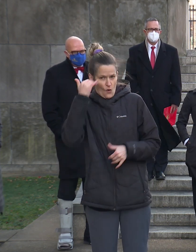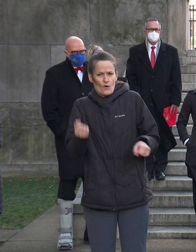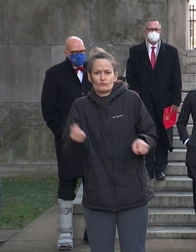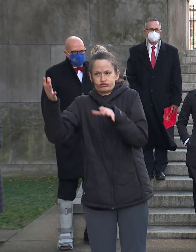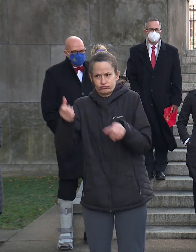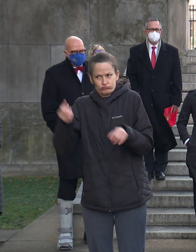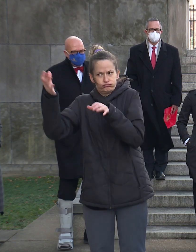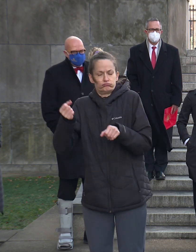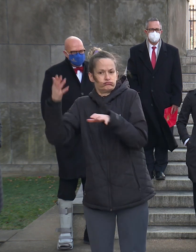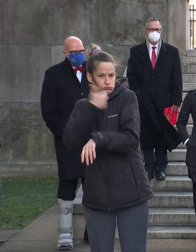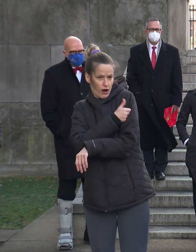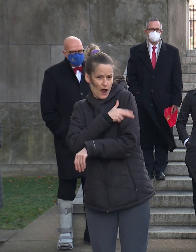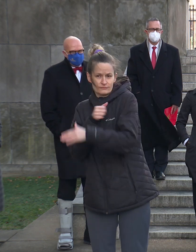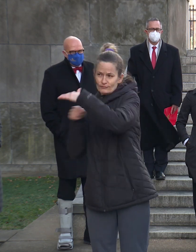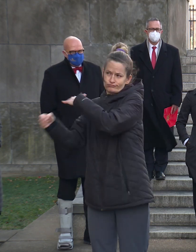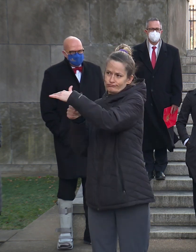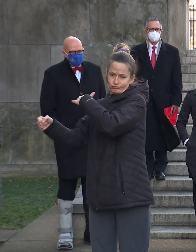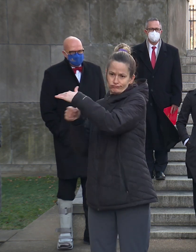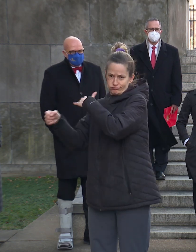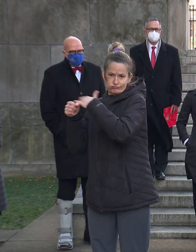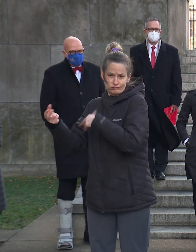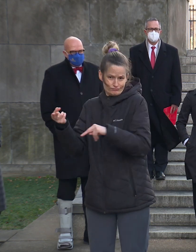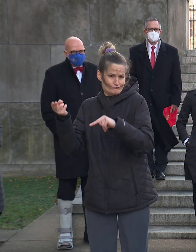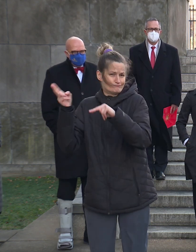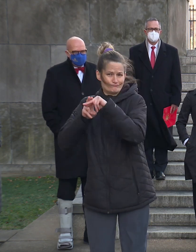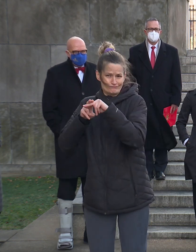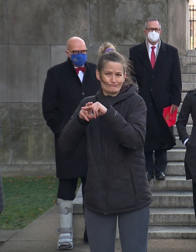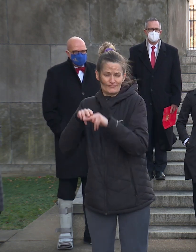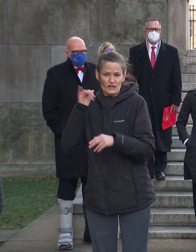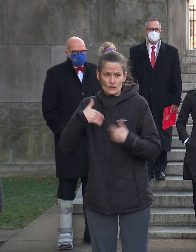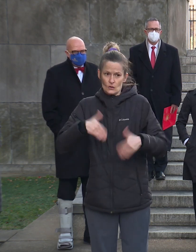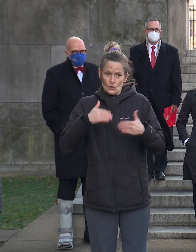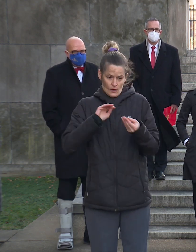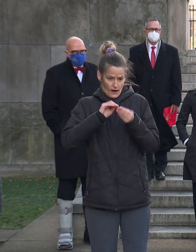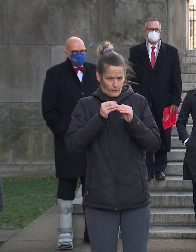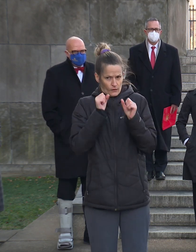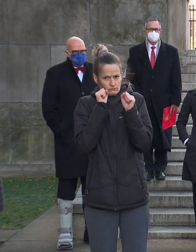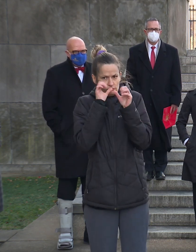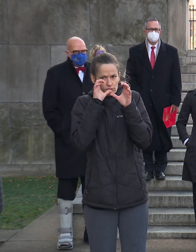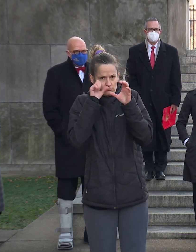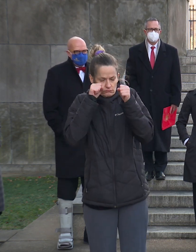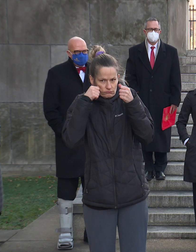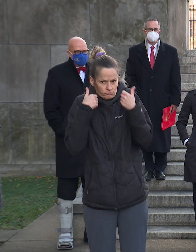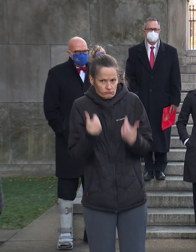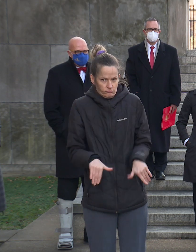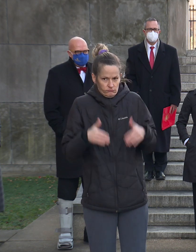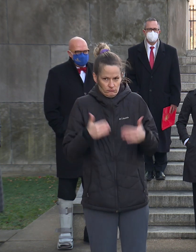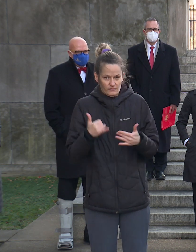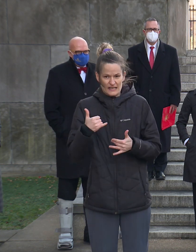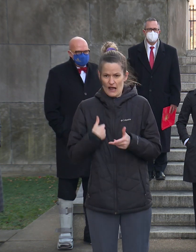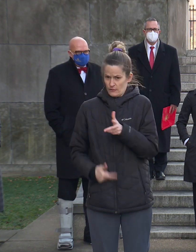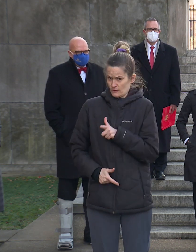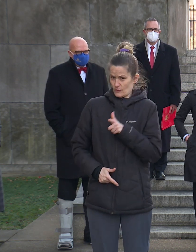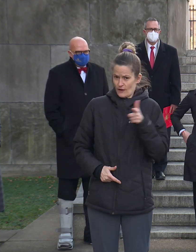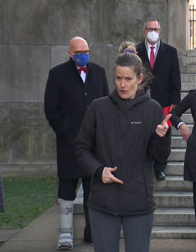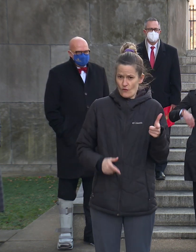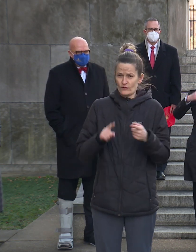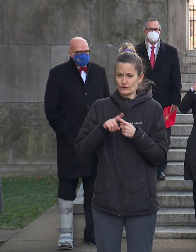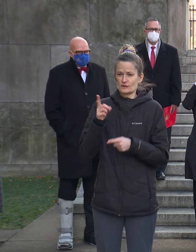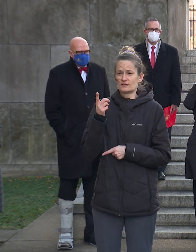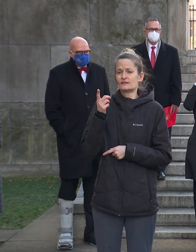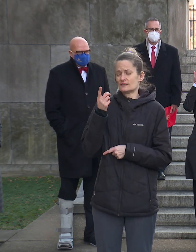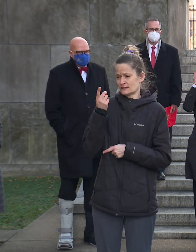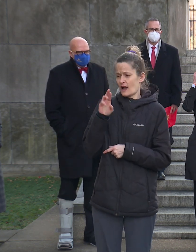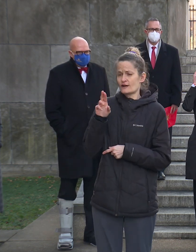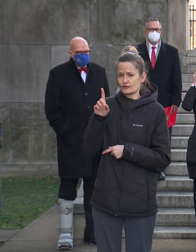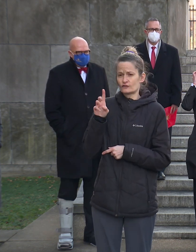weeks, which is an alarming sign for all of us. And I'll now turn it over to Dr. Jaraja to go into more depth about our current